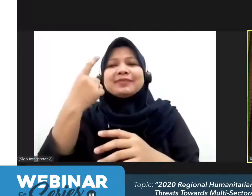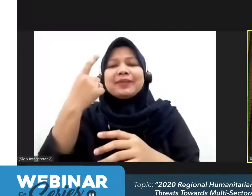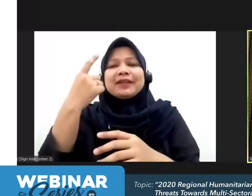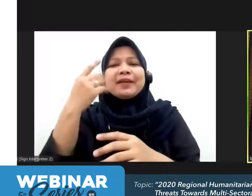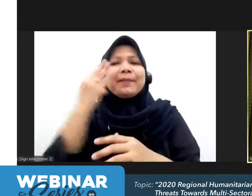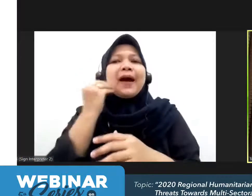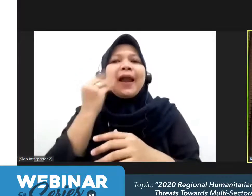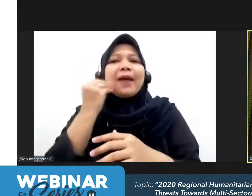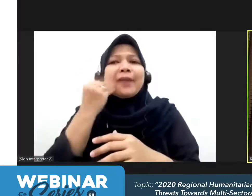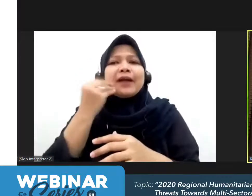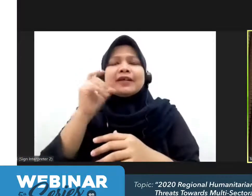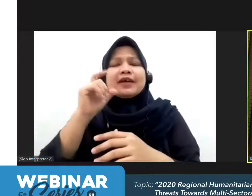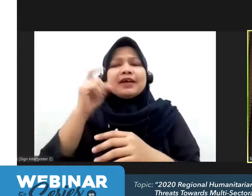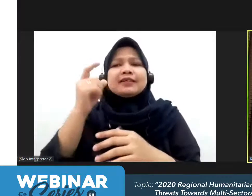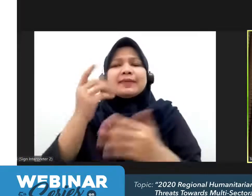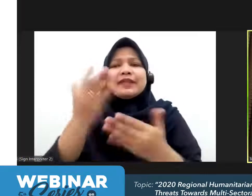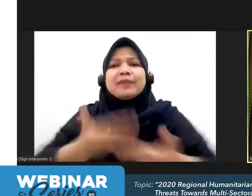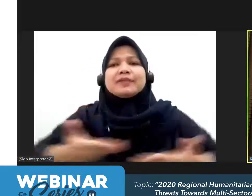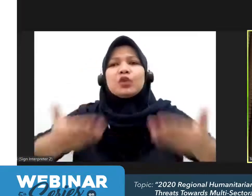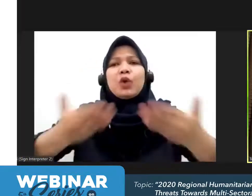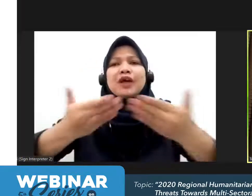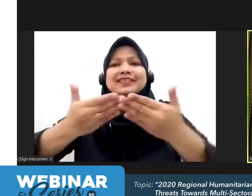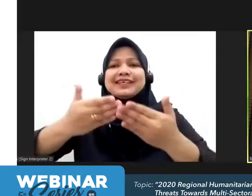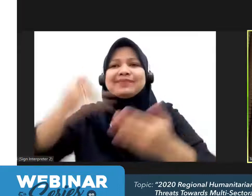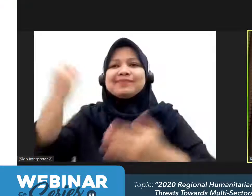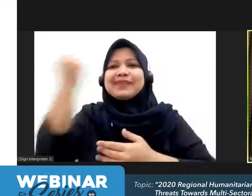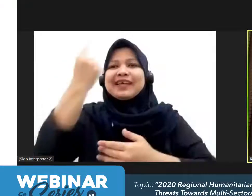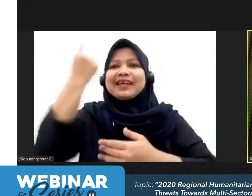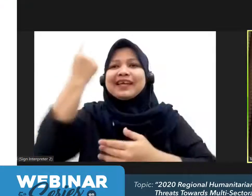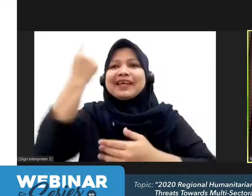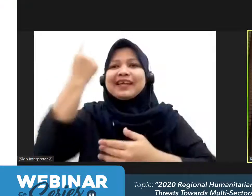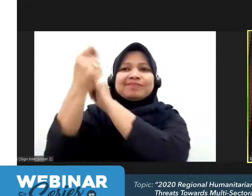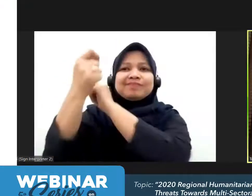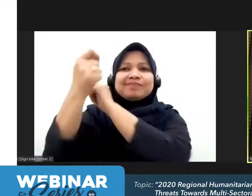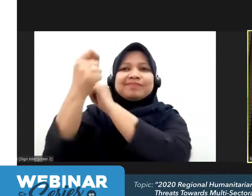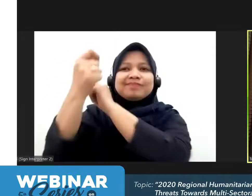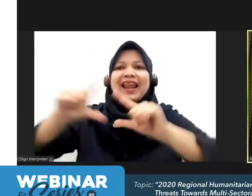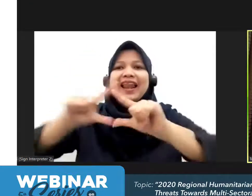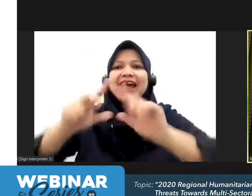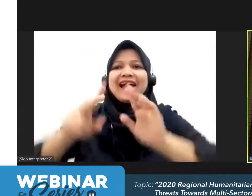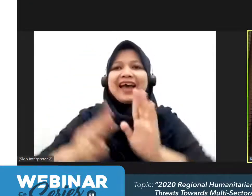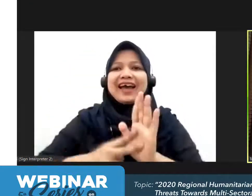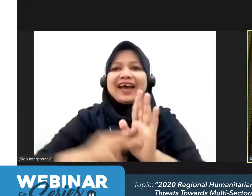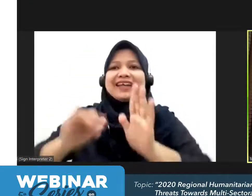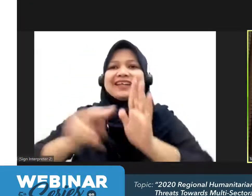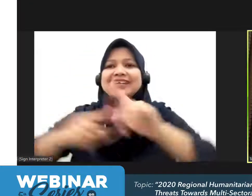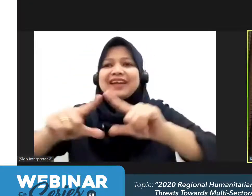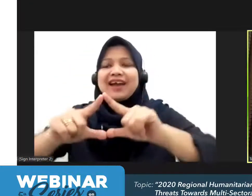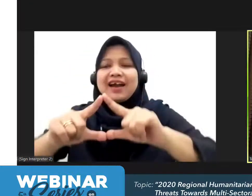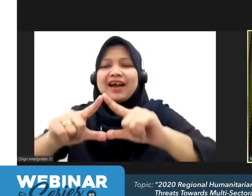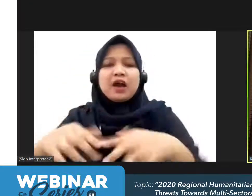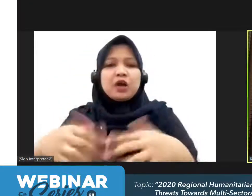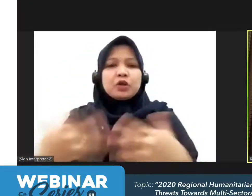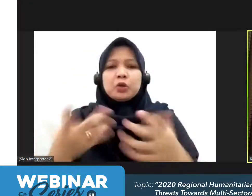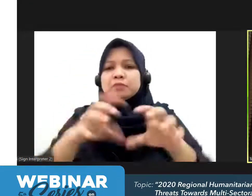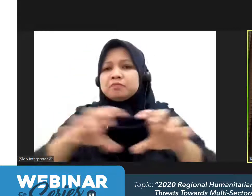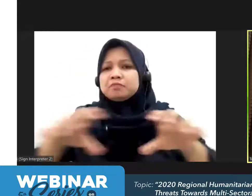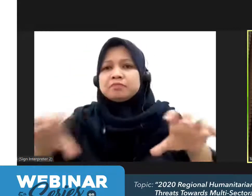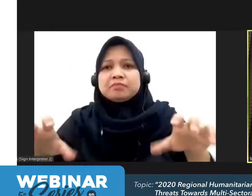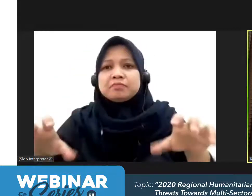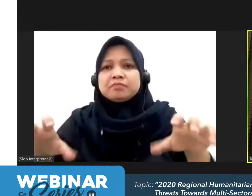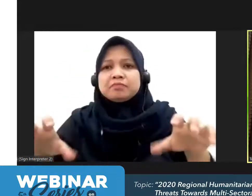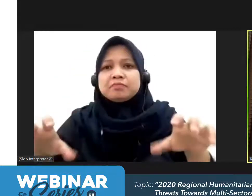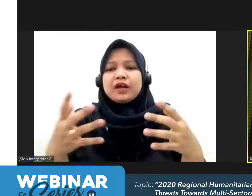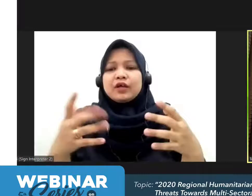Nina, or other as multiplier effect on the need for learning tools, equipment, the needs of capable